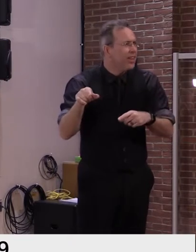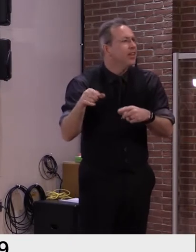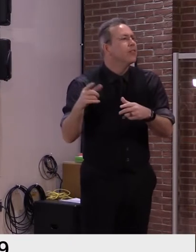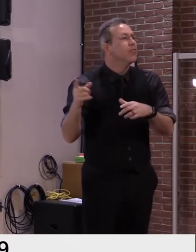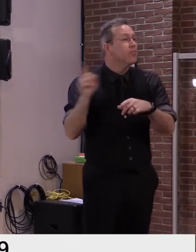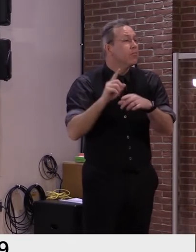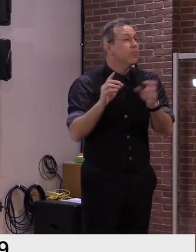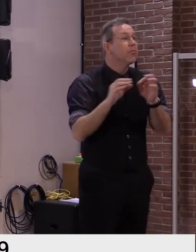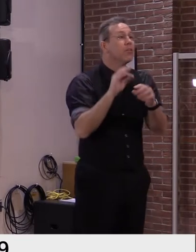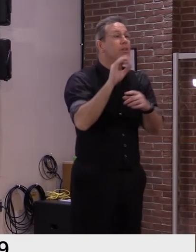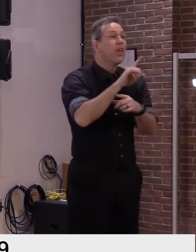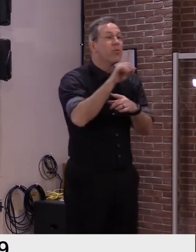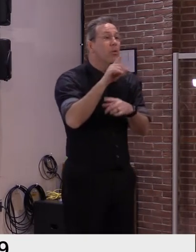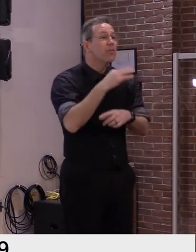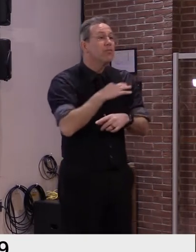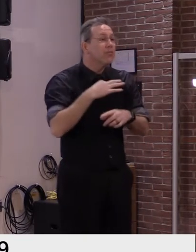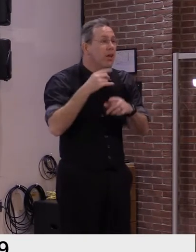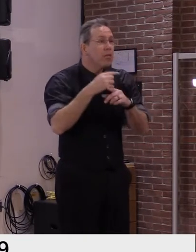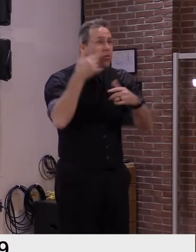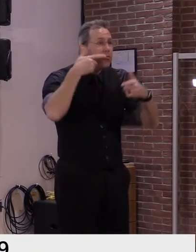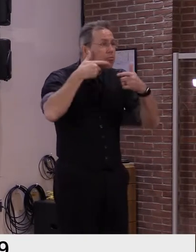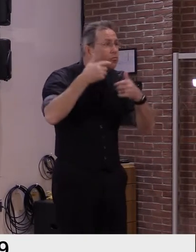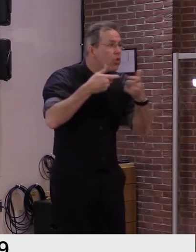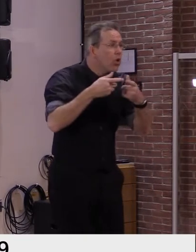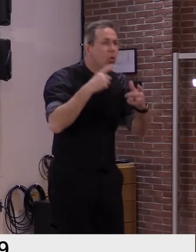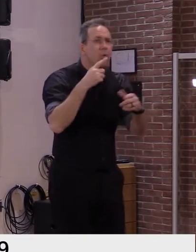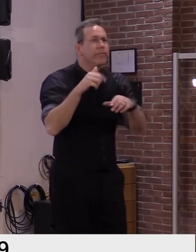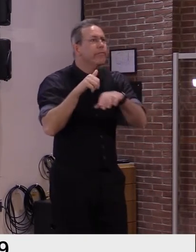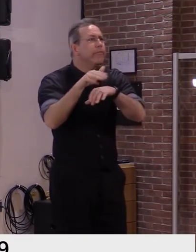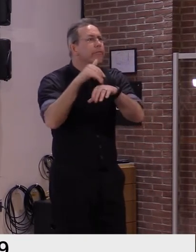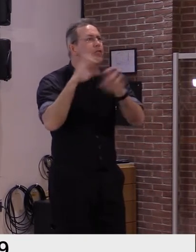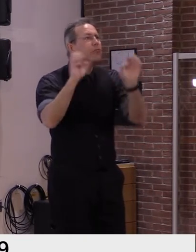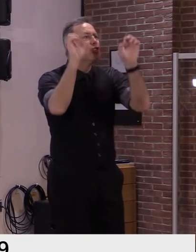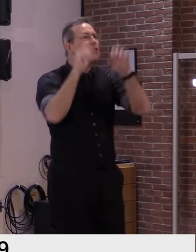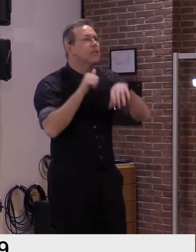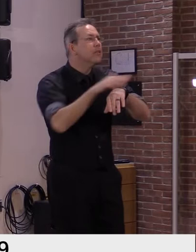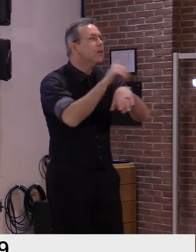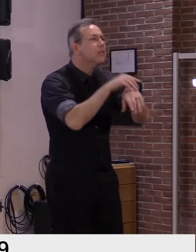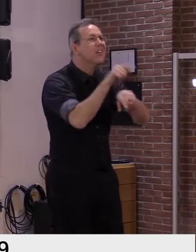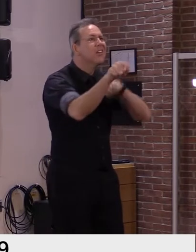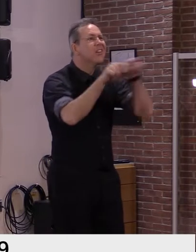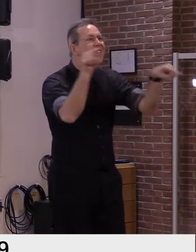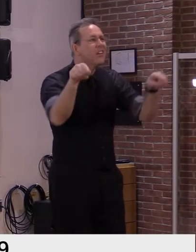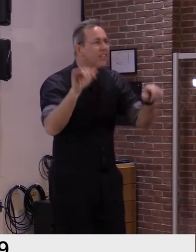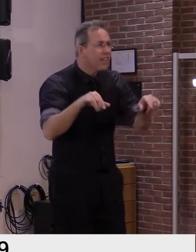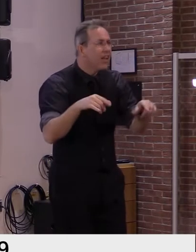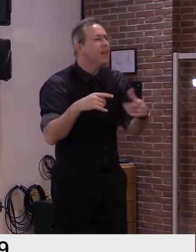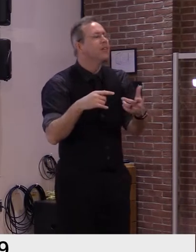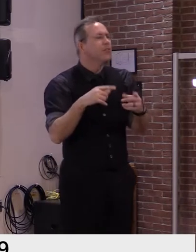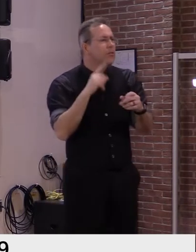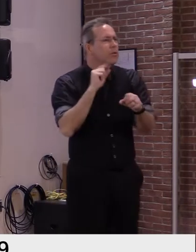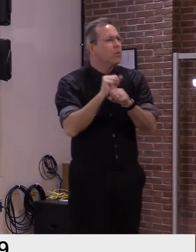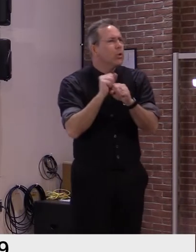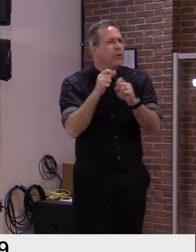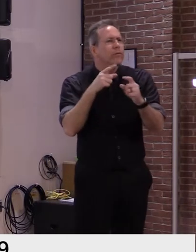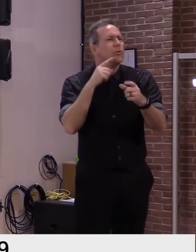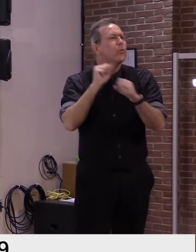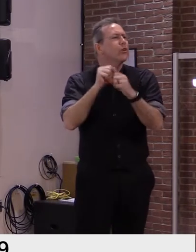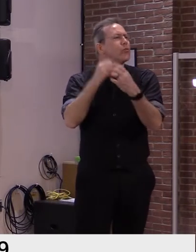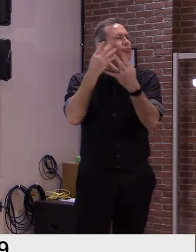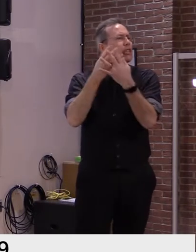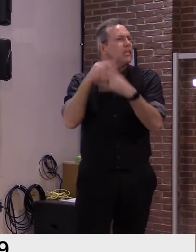direct emergency personnel to emergencies, and staff who work in correctional facilities that house detainees